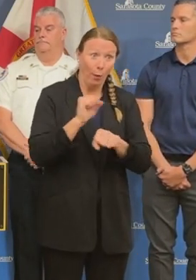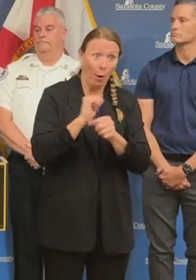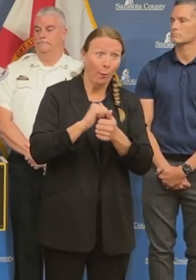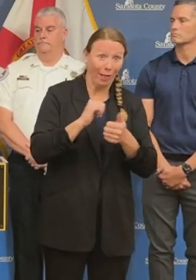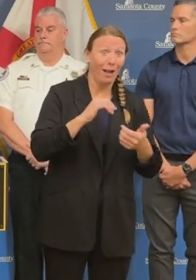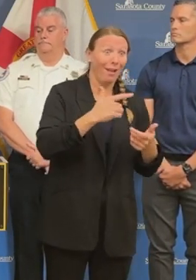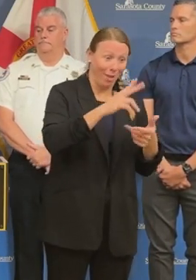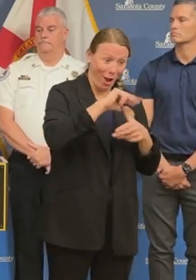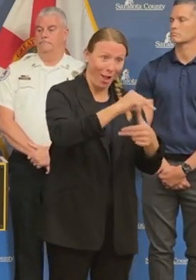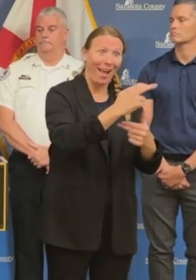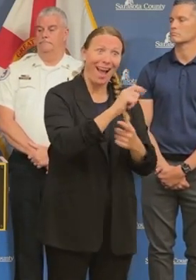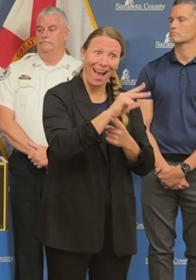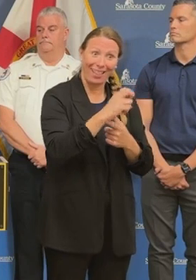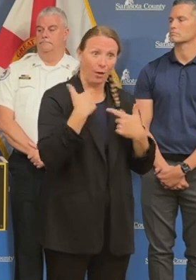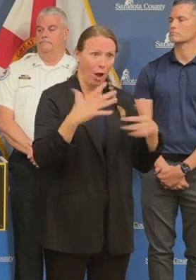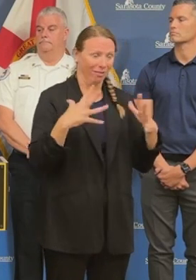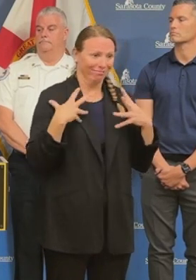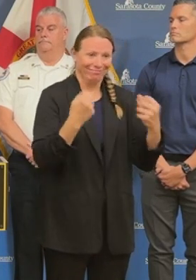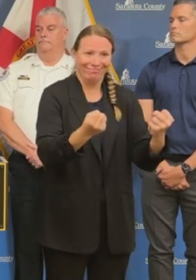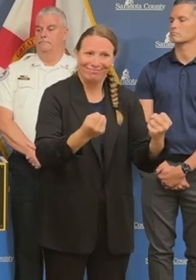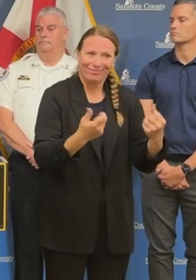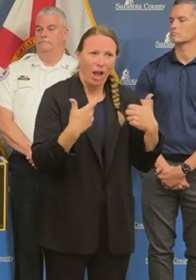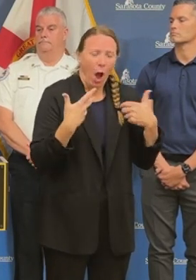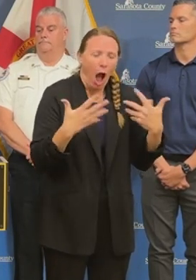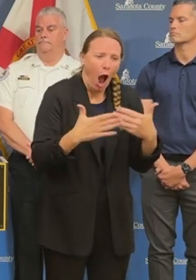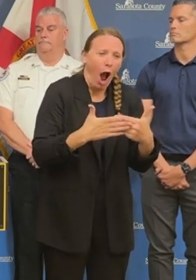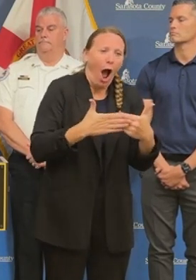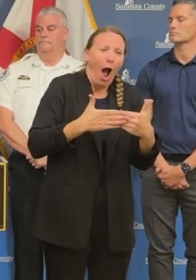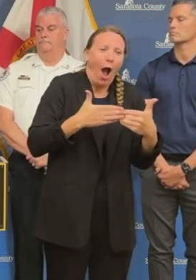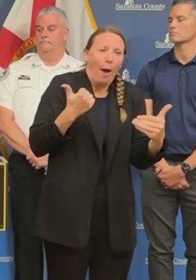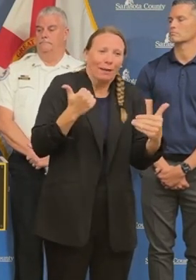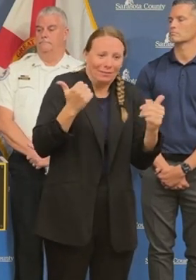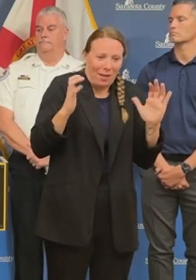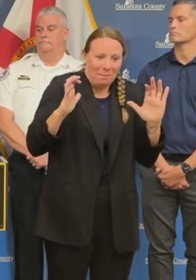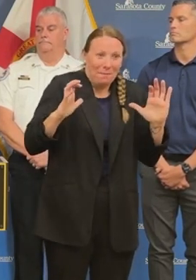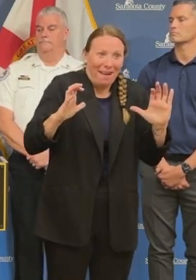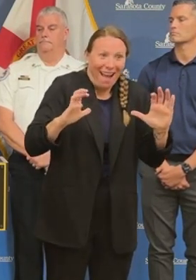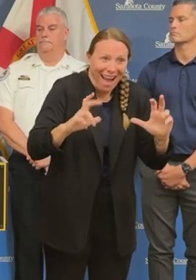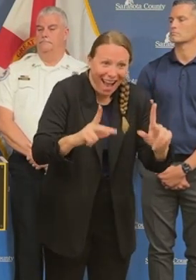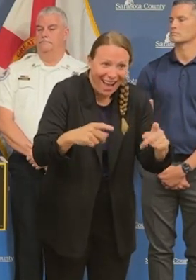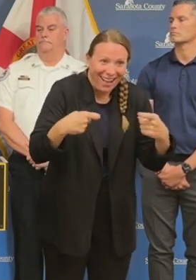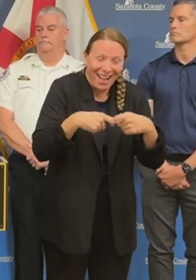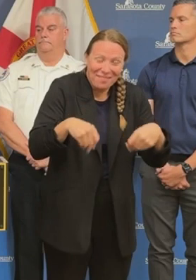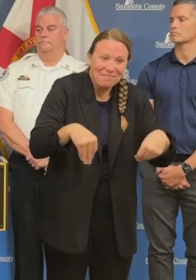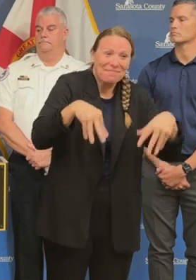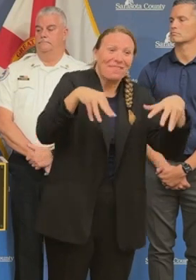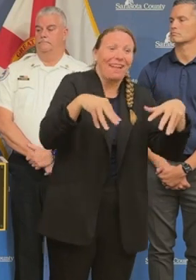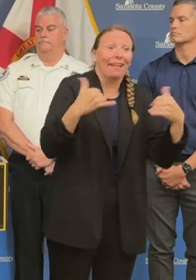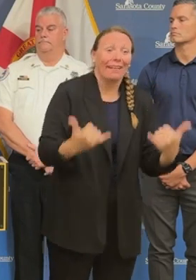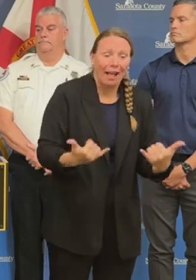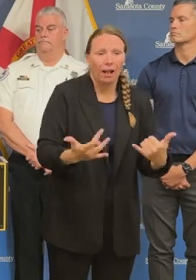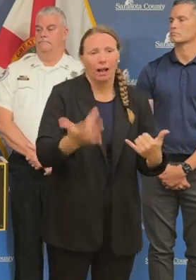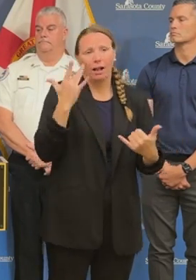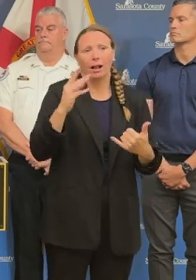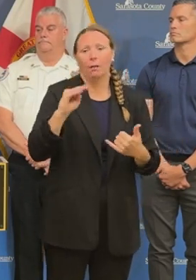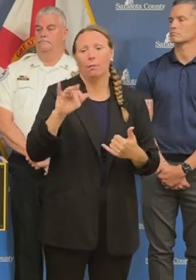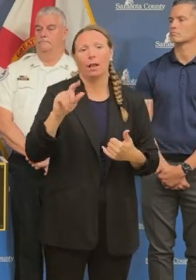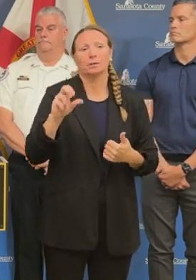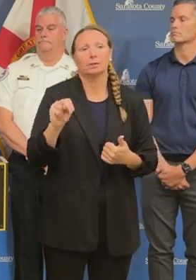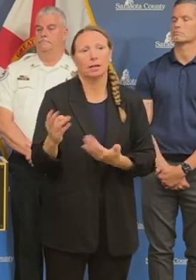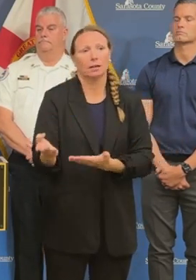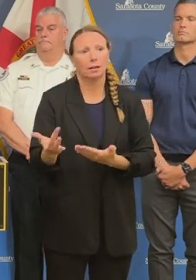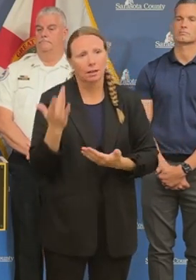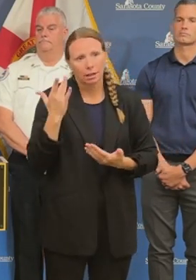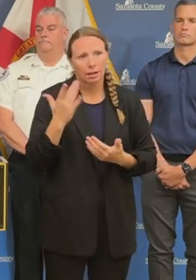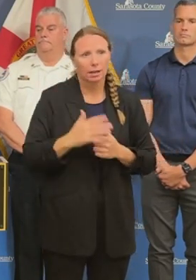recovery. We were very, very close to getting everybody back online from that hurricane, and so now we're going to run right into this one. We do anticipate having